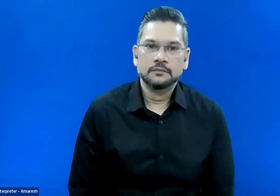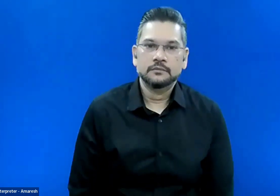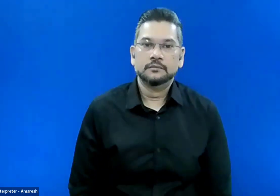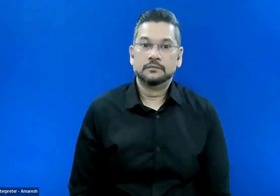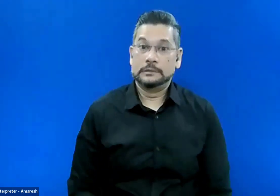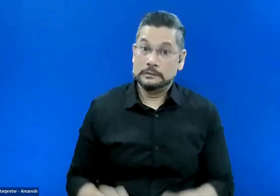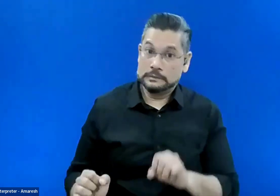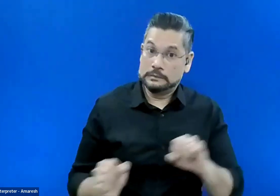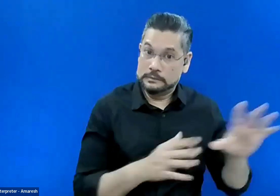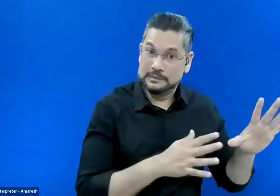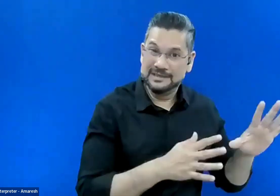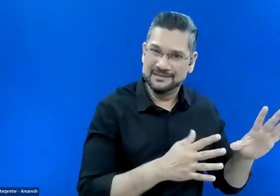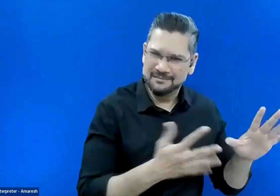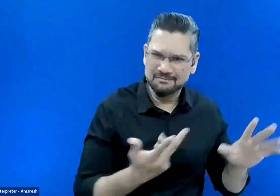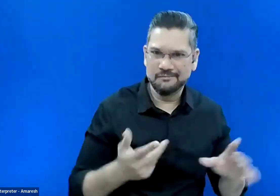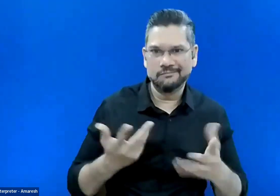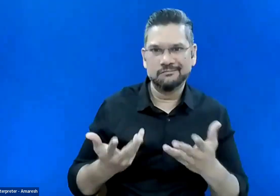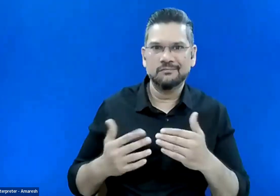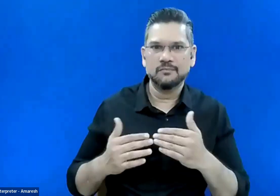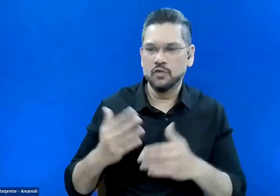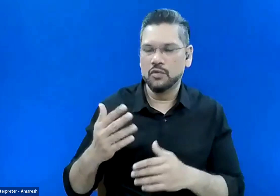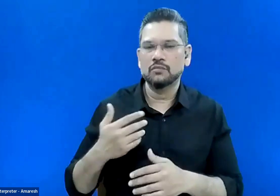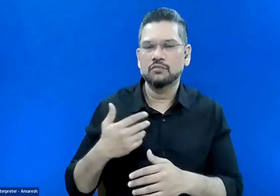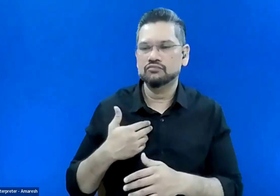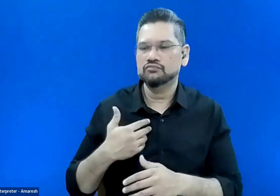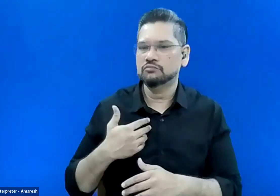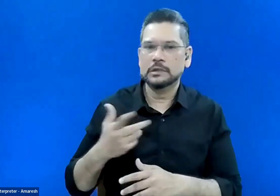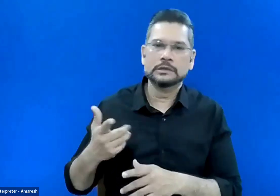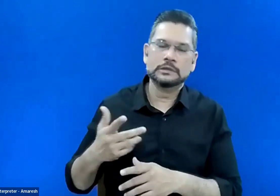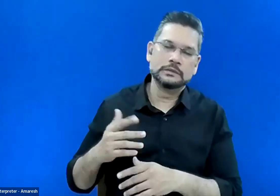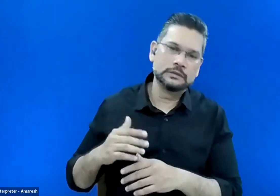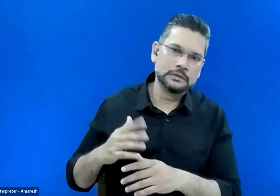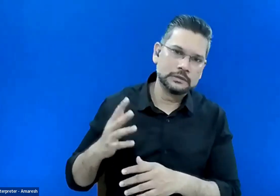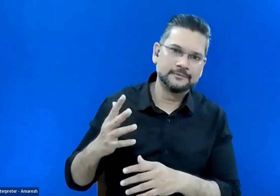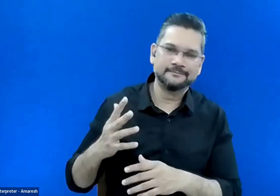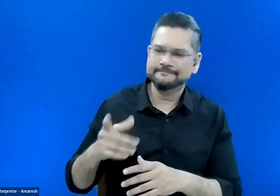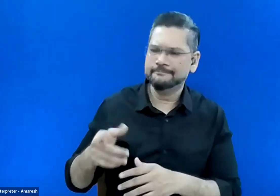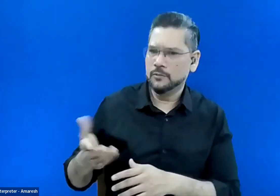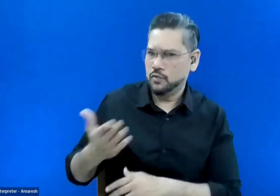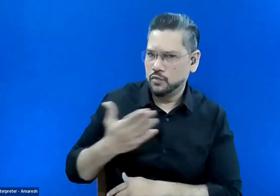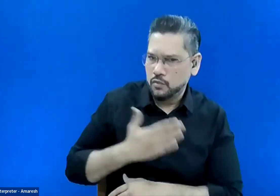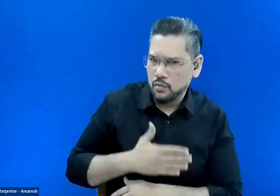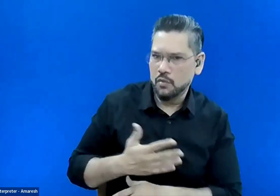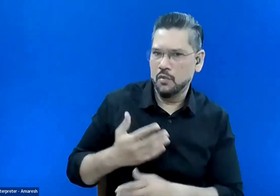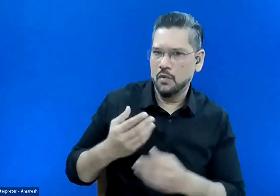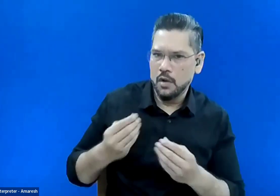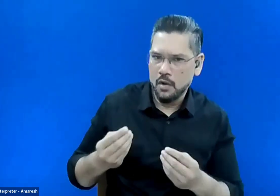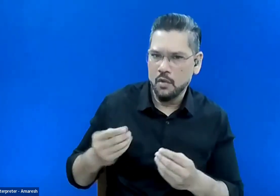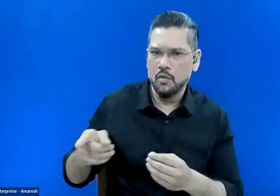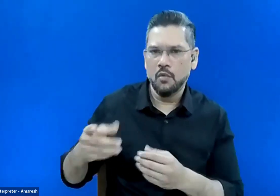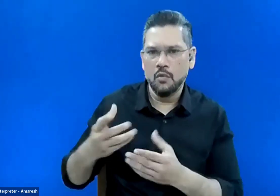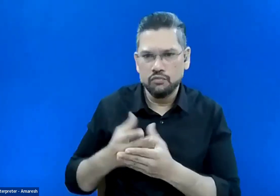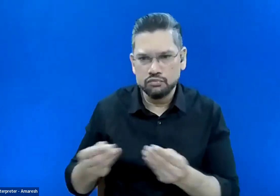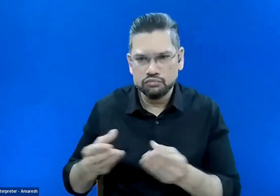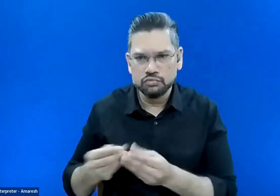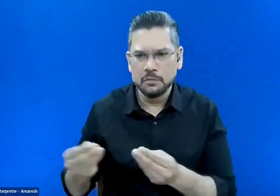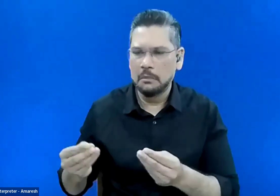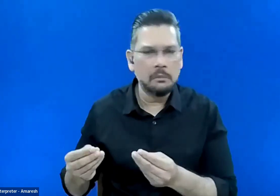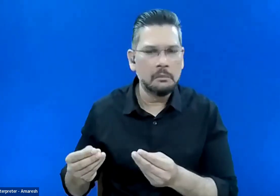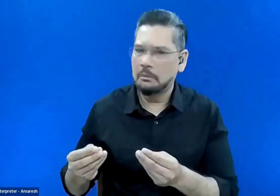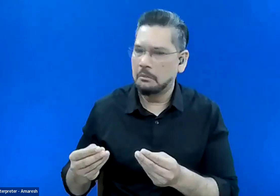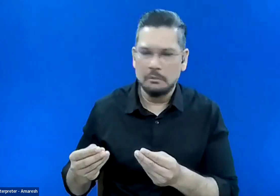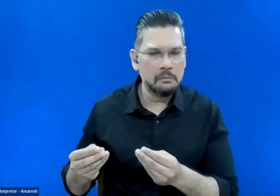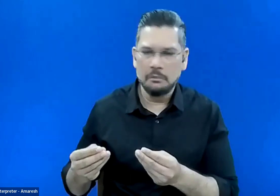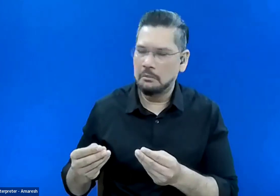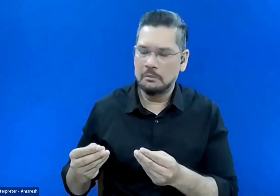they are coerced into it rather than having a chance to look into it and see, do I really need